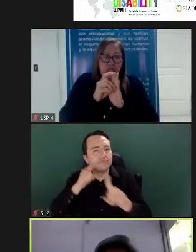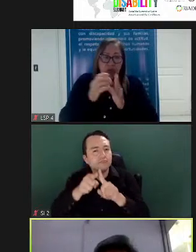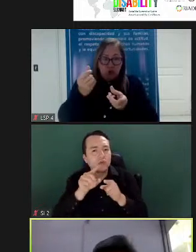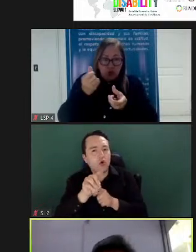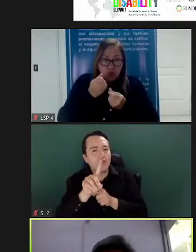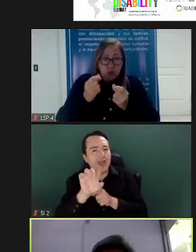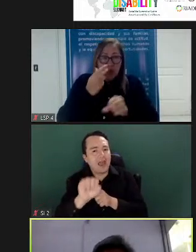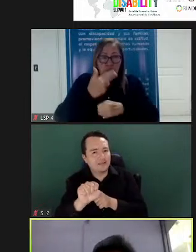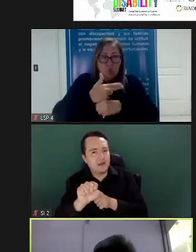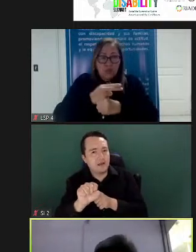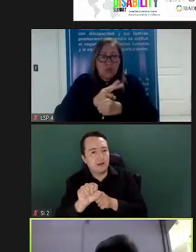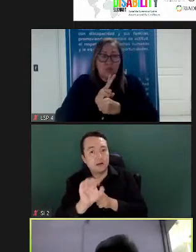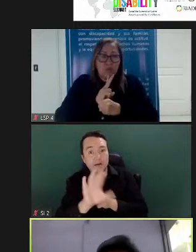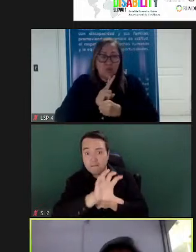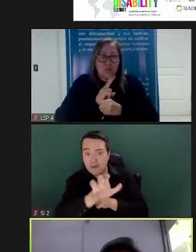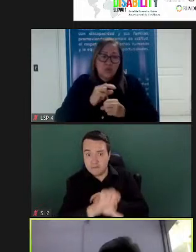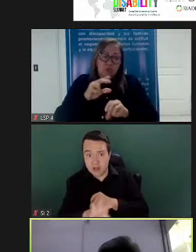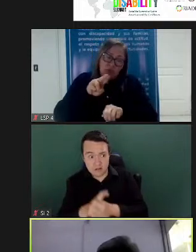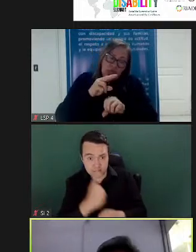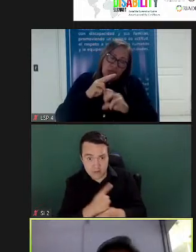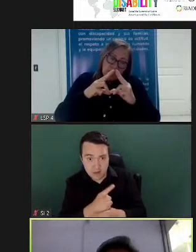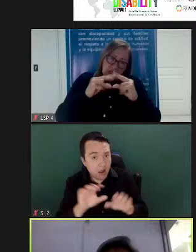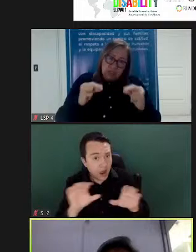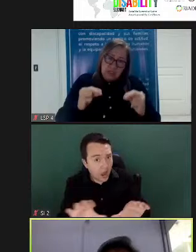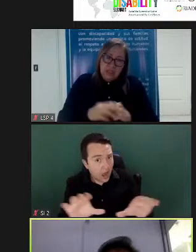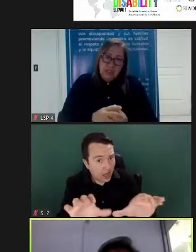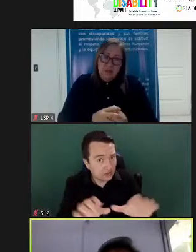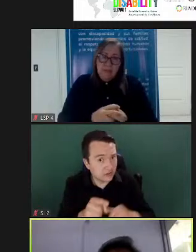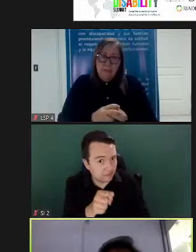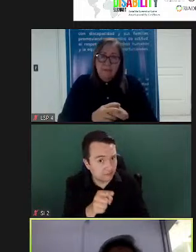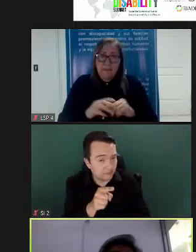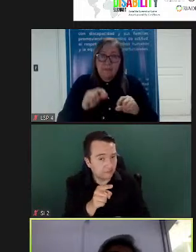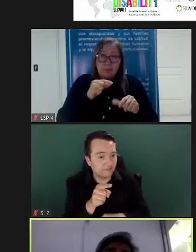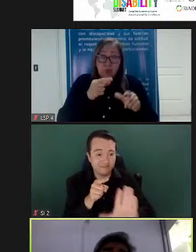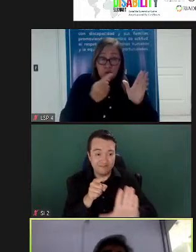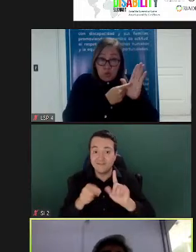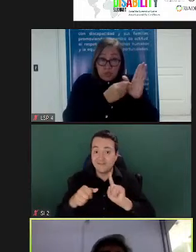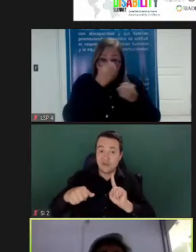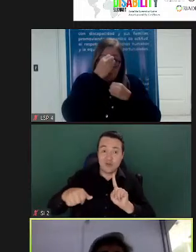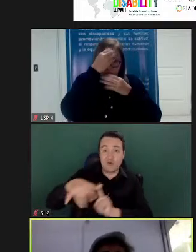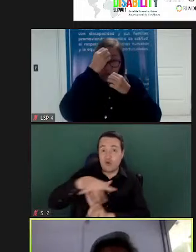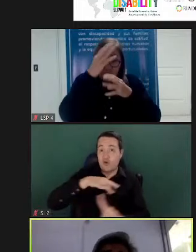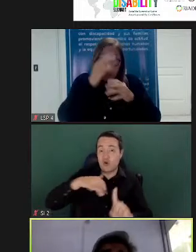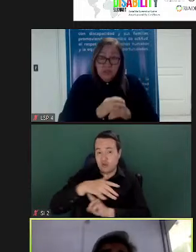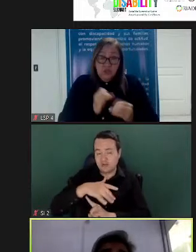implementation of sdgs in all three countries with this background